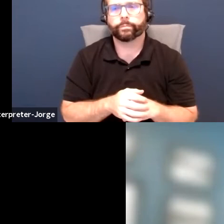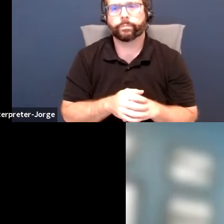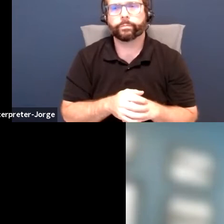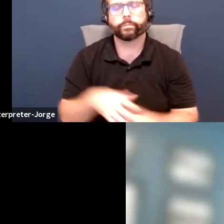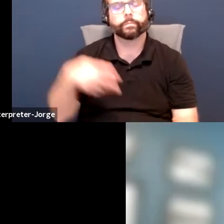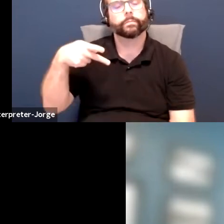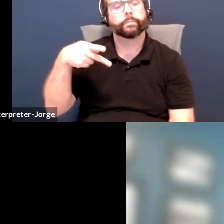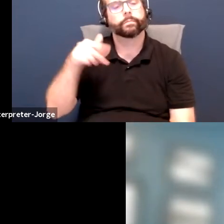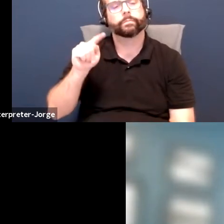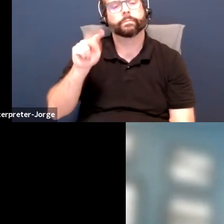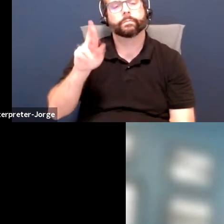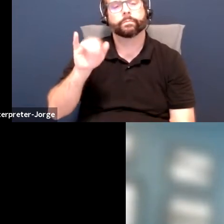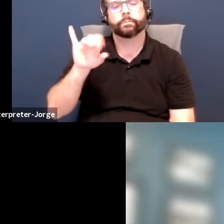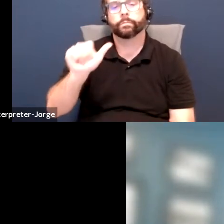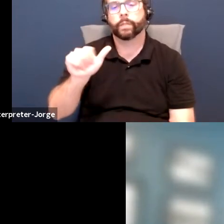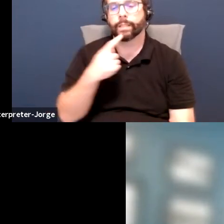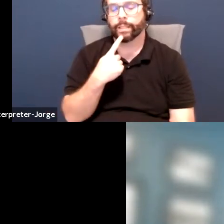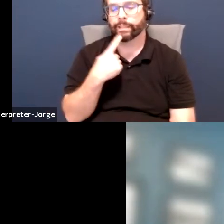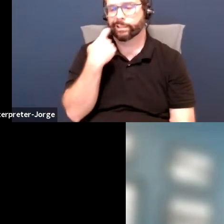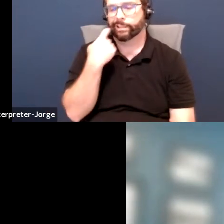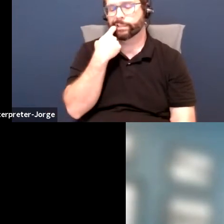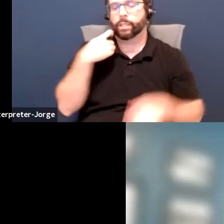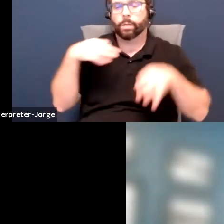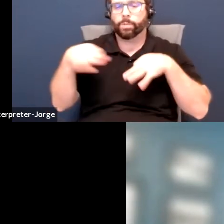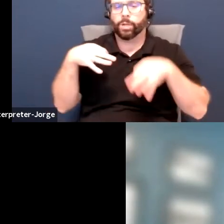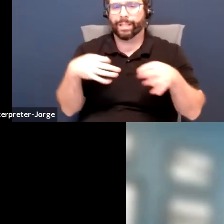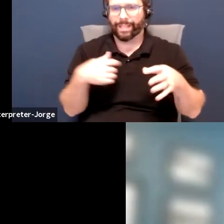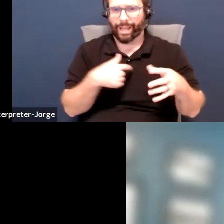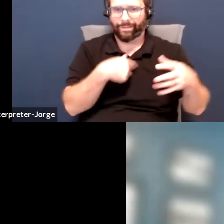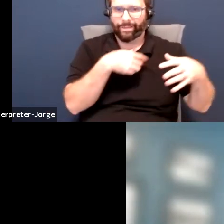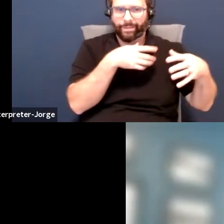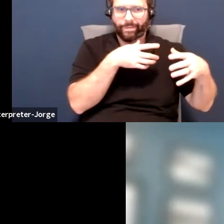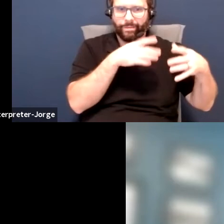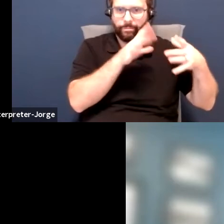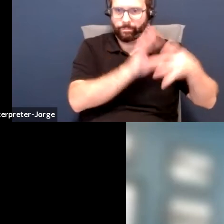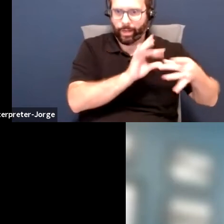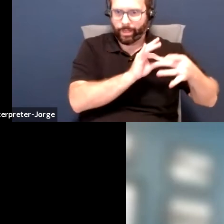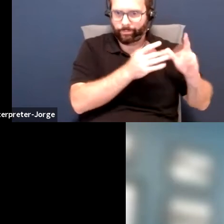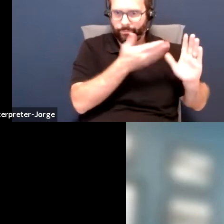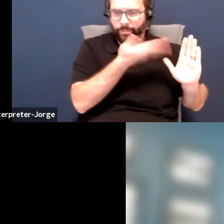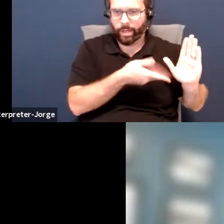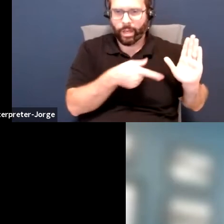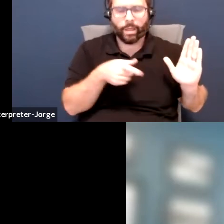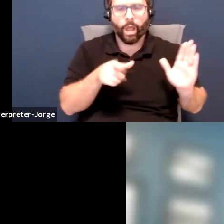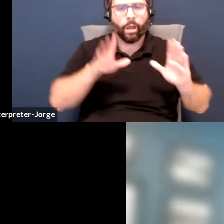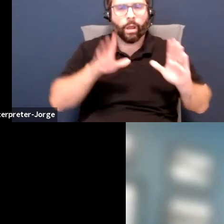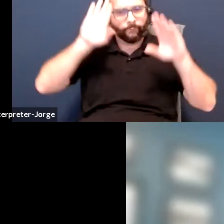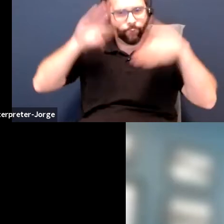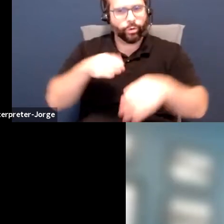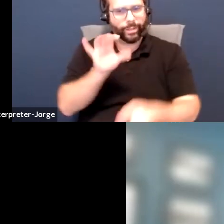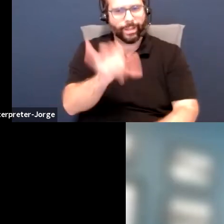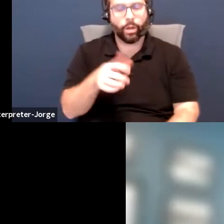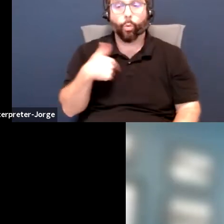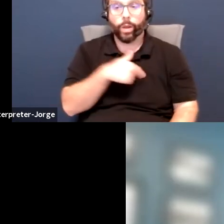I think the process I've outlined really speaks to all that. We do have we try to have a team of 4 people. It's the